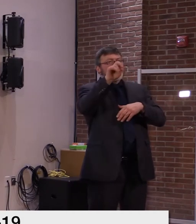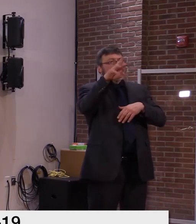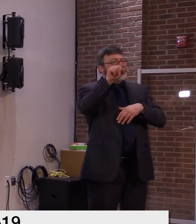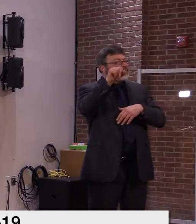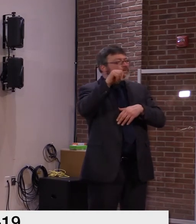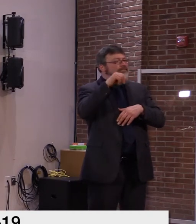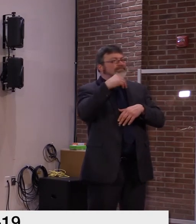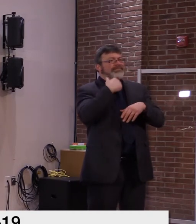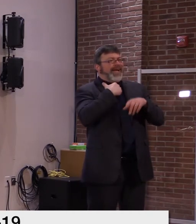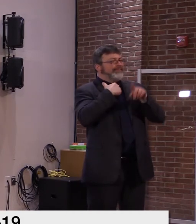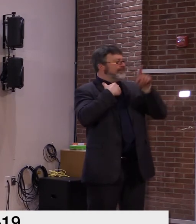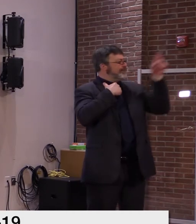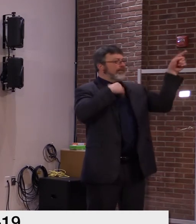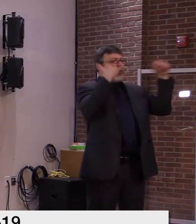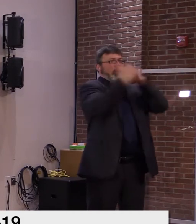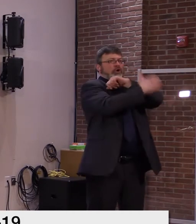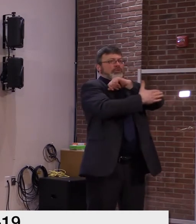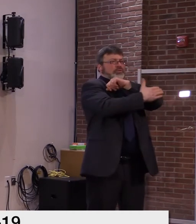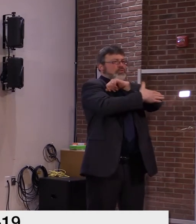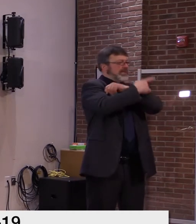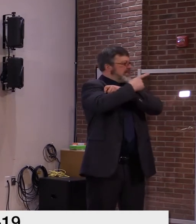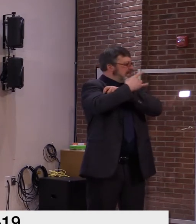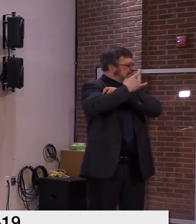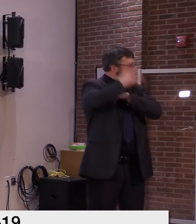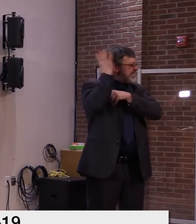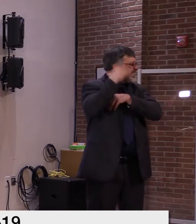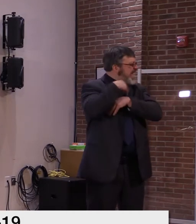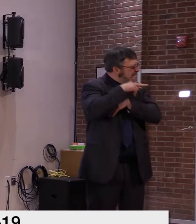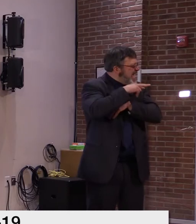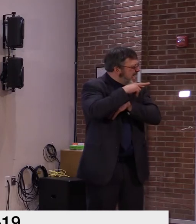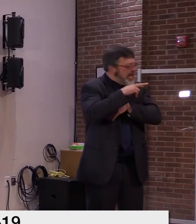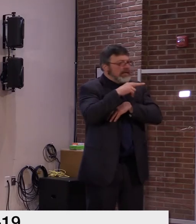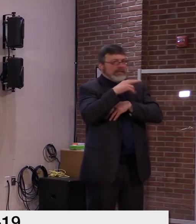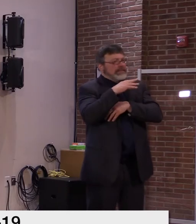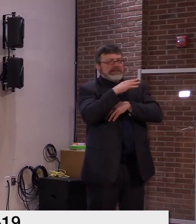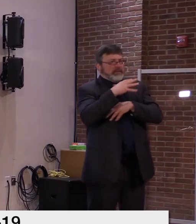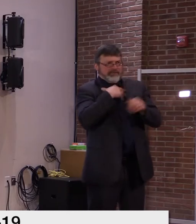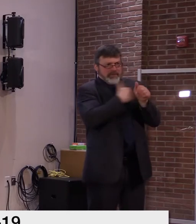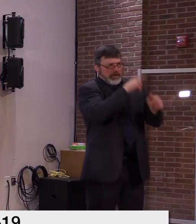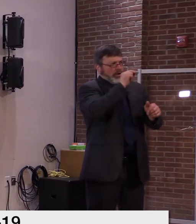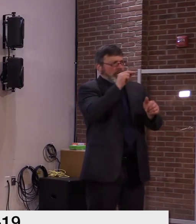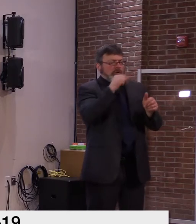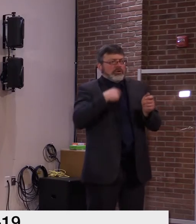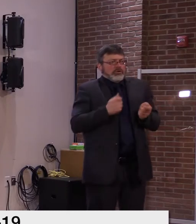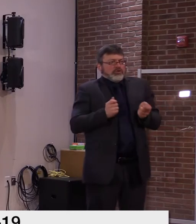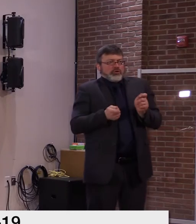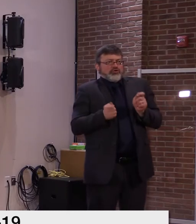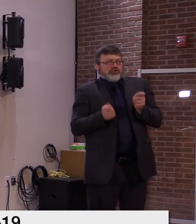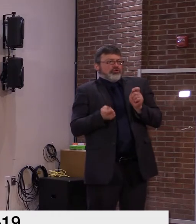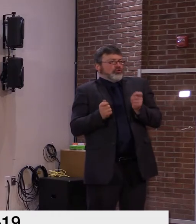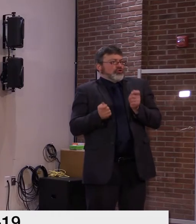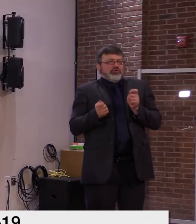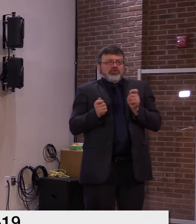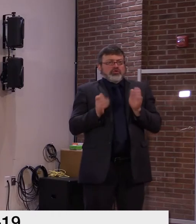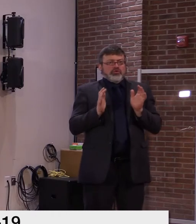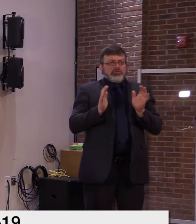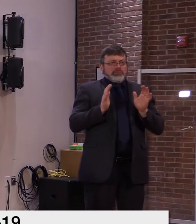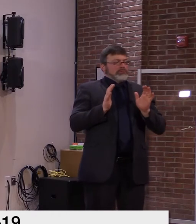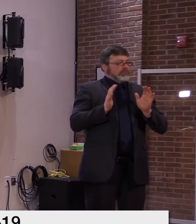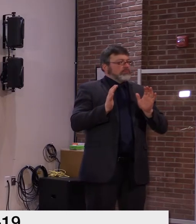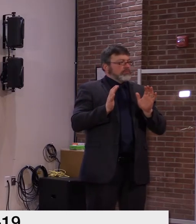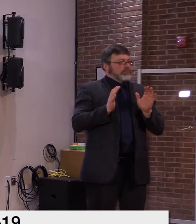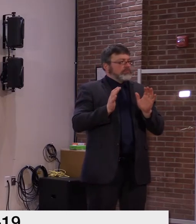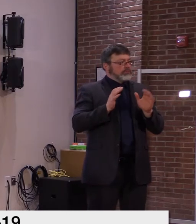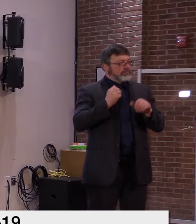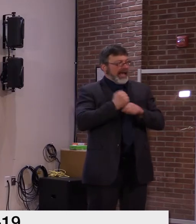has a responsibility to be one of the first states to articulate an education recovery plan and to lead in the practical work of helping our students recover